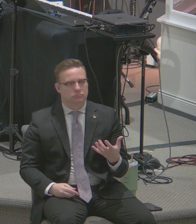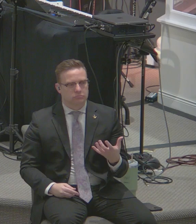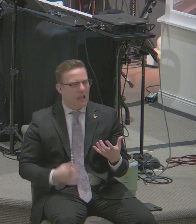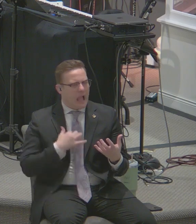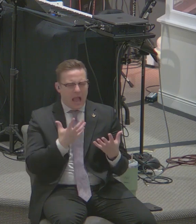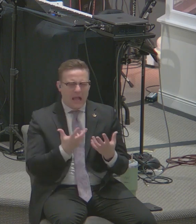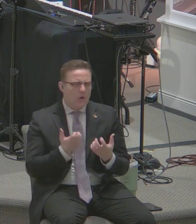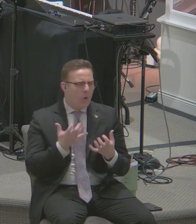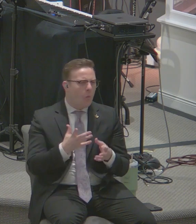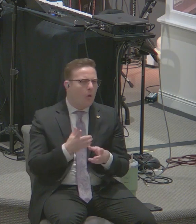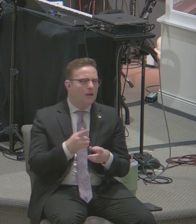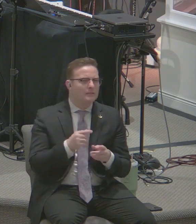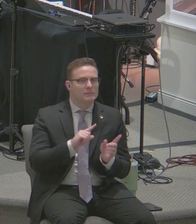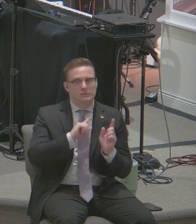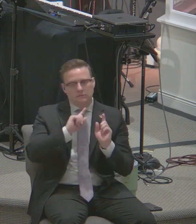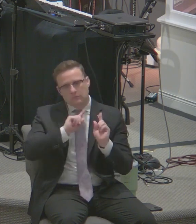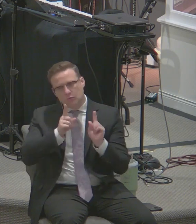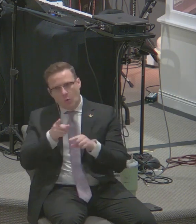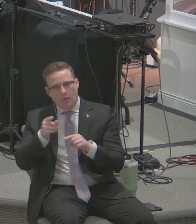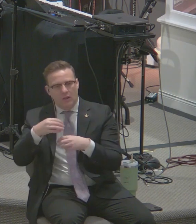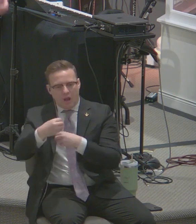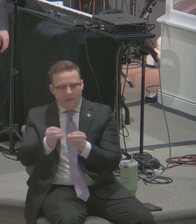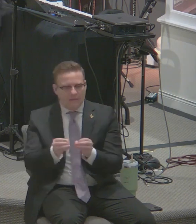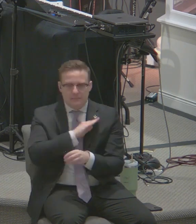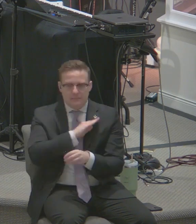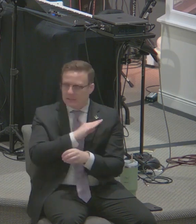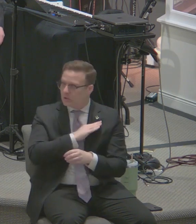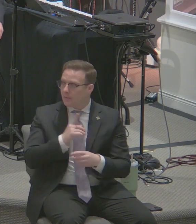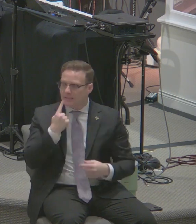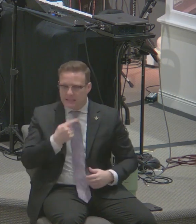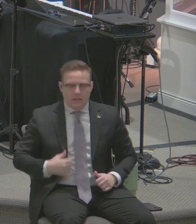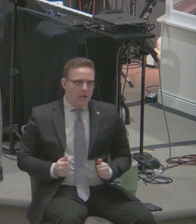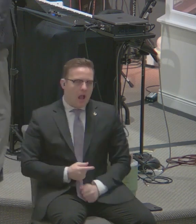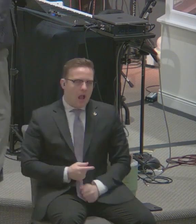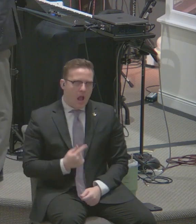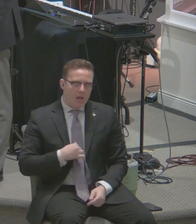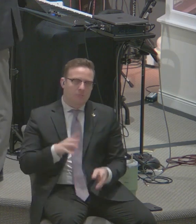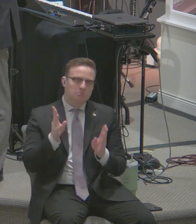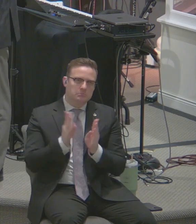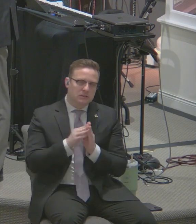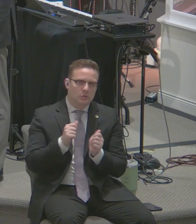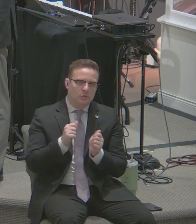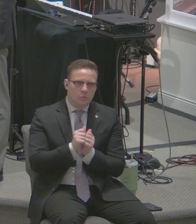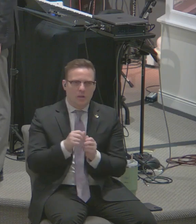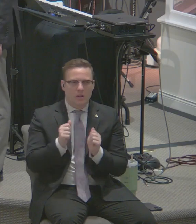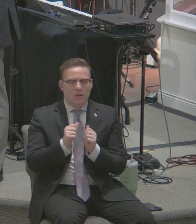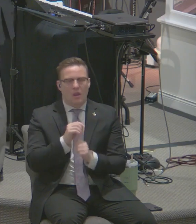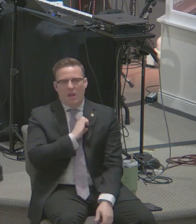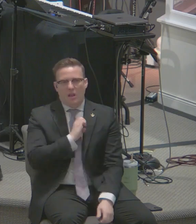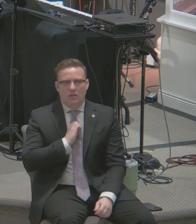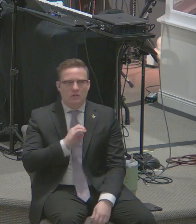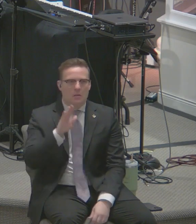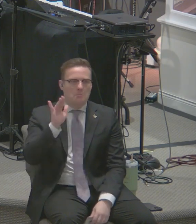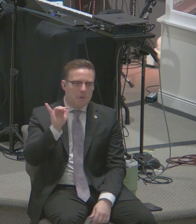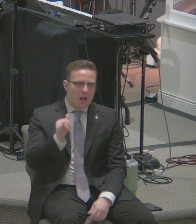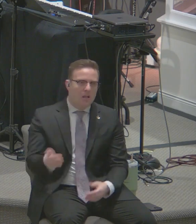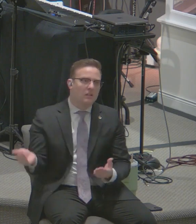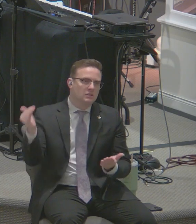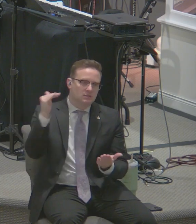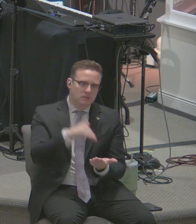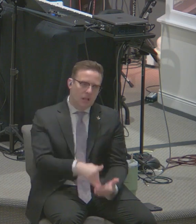I don't want to be in his office and he goes, I'm meeting with Elder Bai after service again.